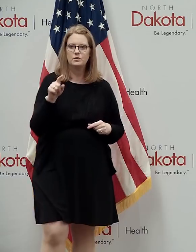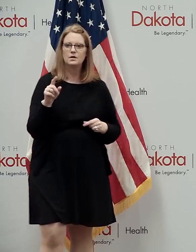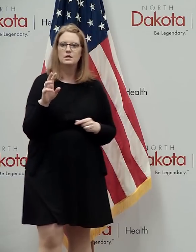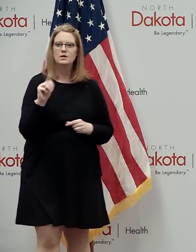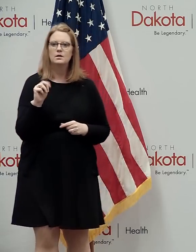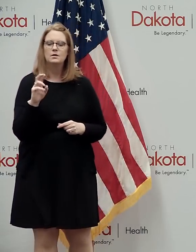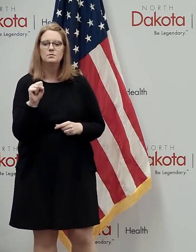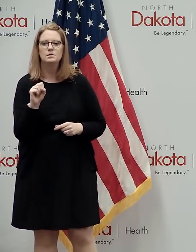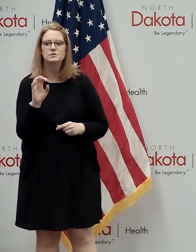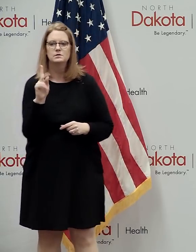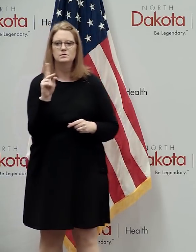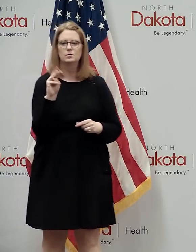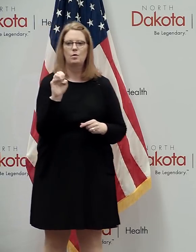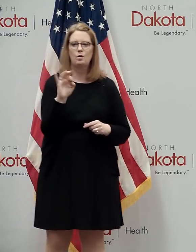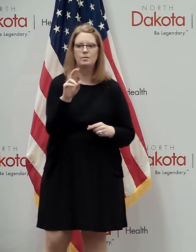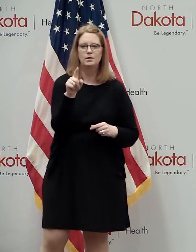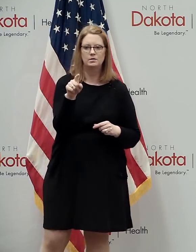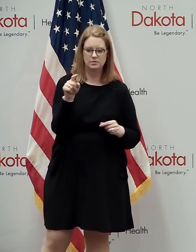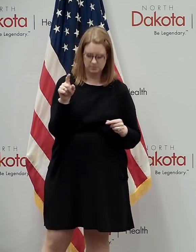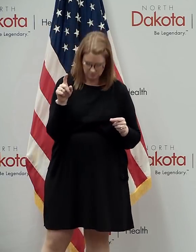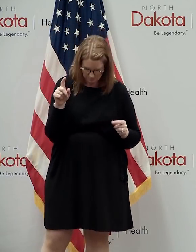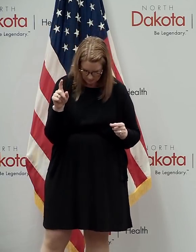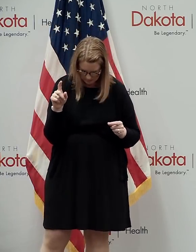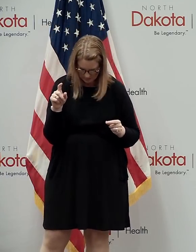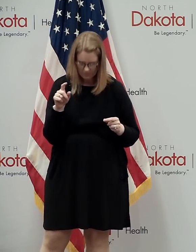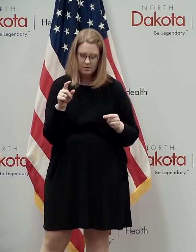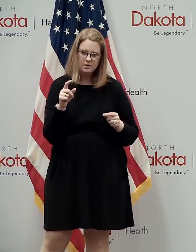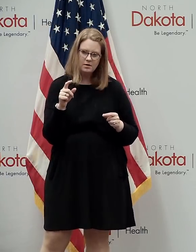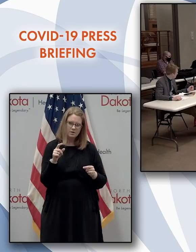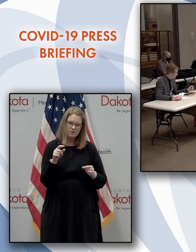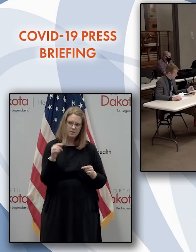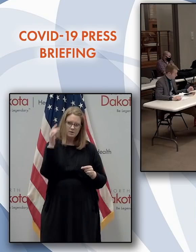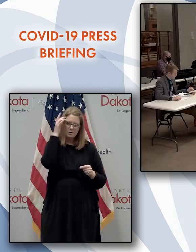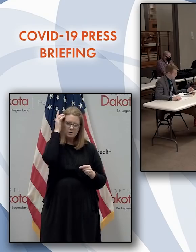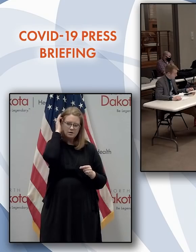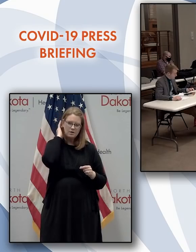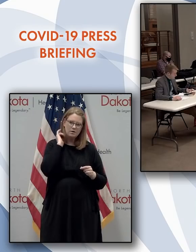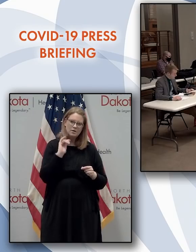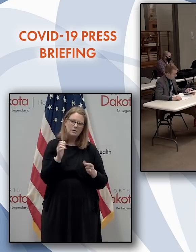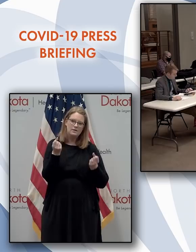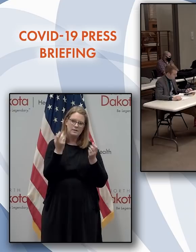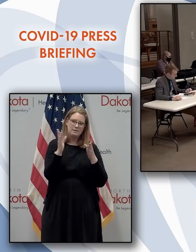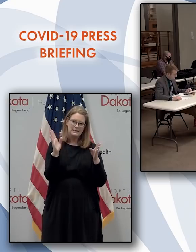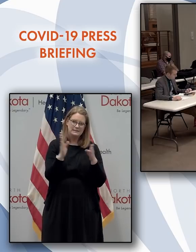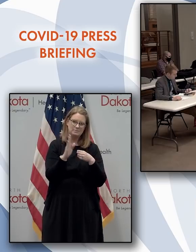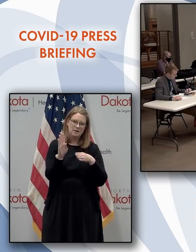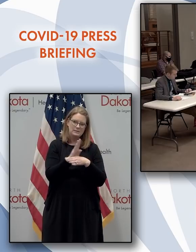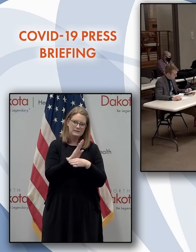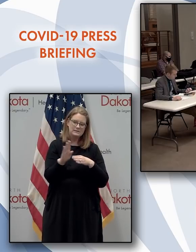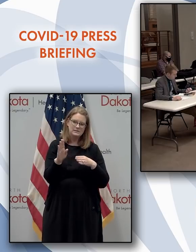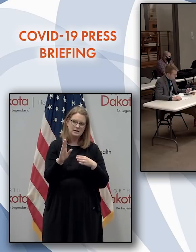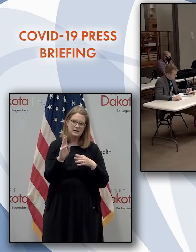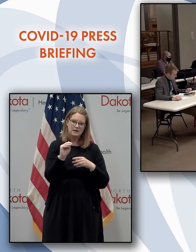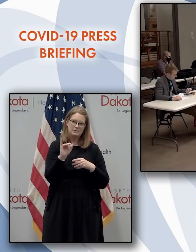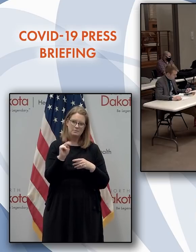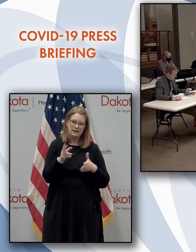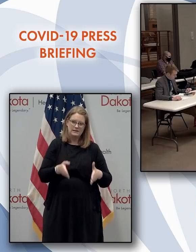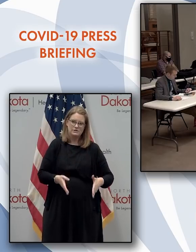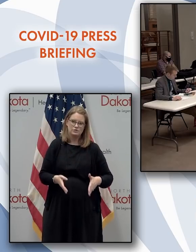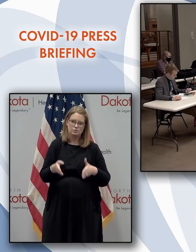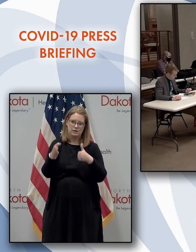I'm thinking about the many small businesses on Main Street, North Dakota, who missed out